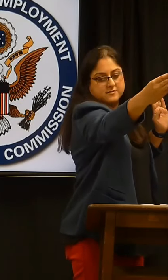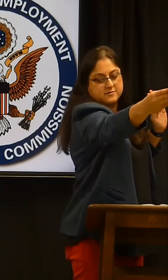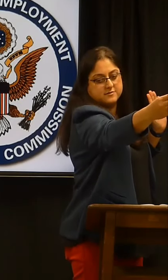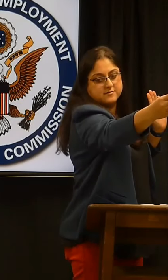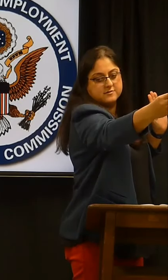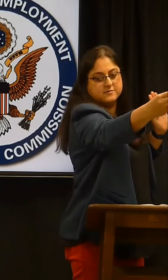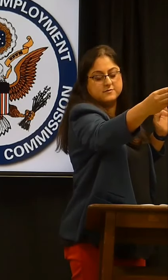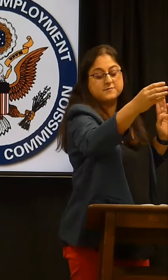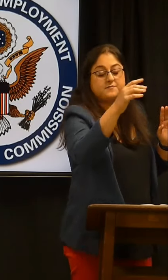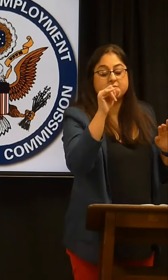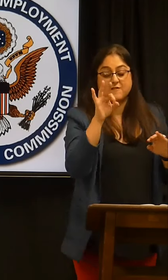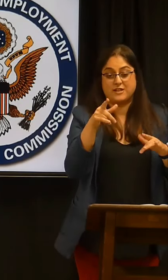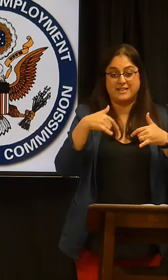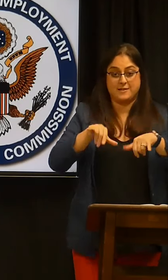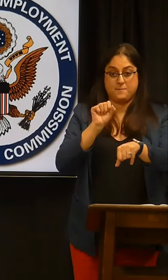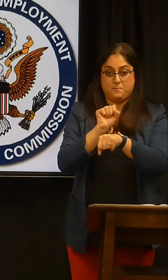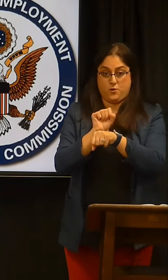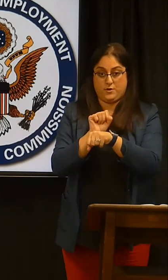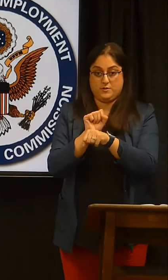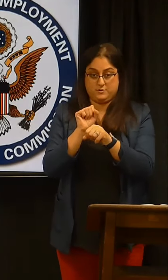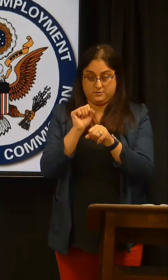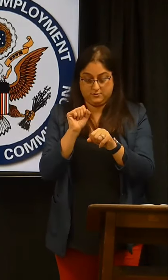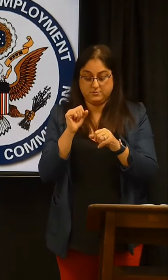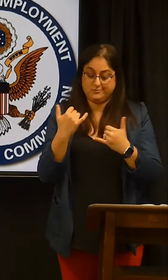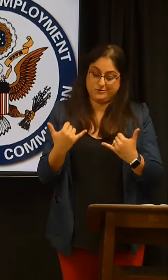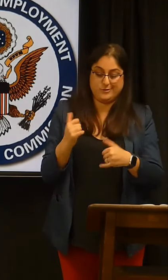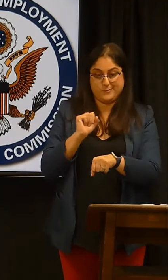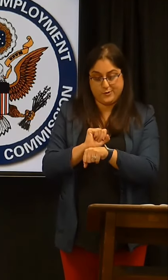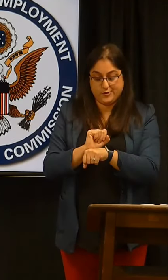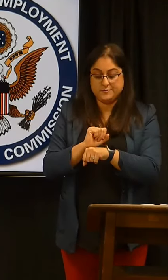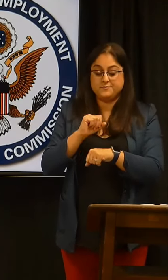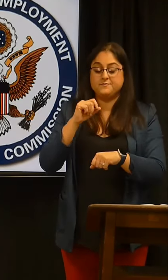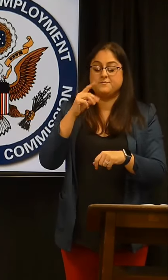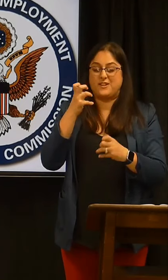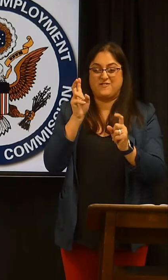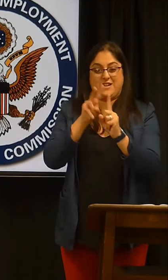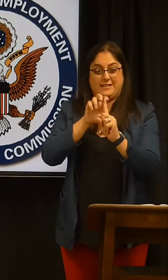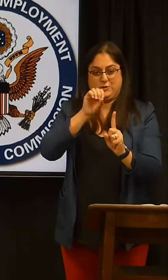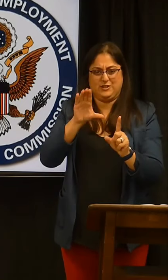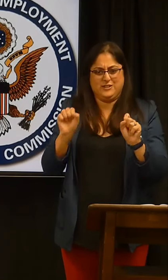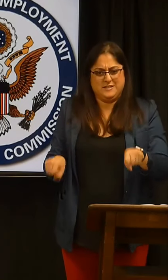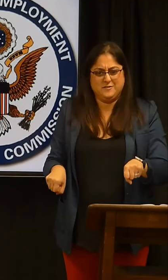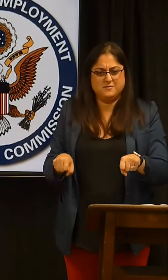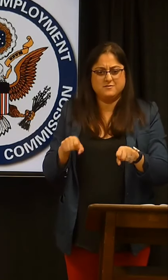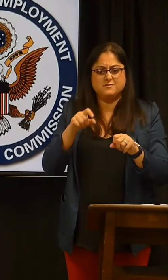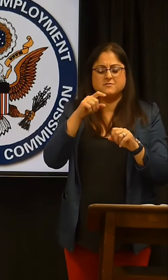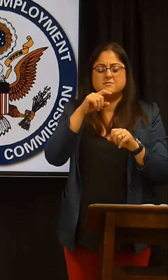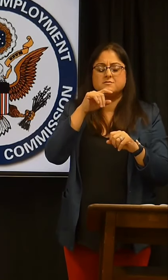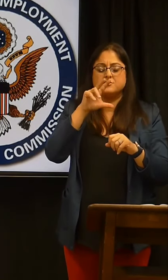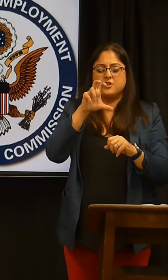Say that one again for me. So if you're still employed and you file with EEO,